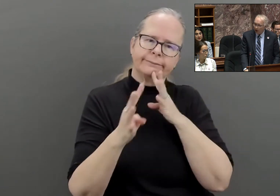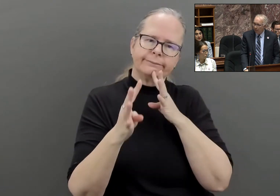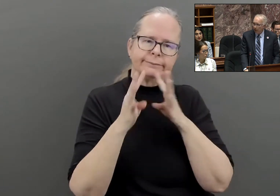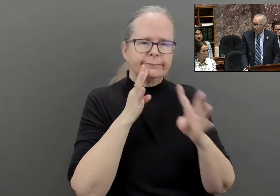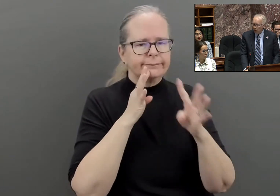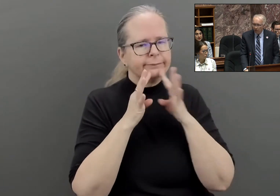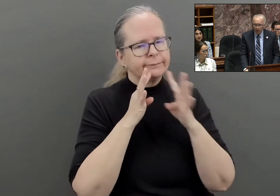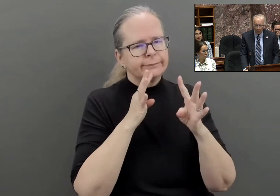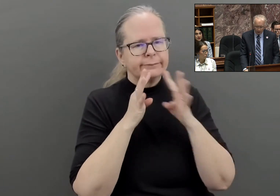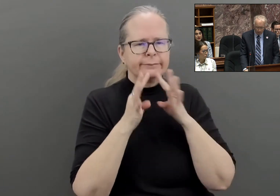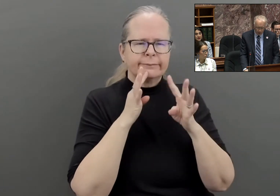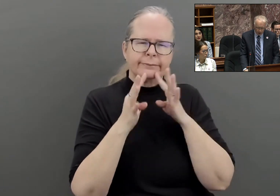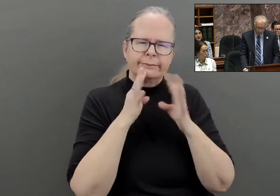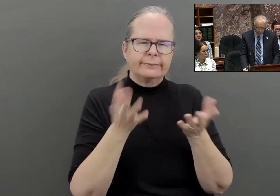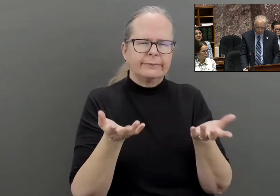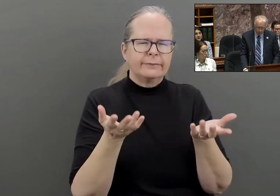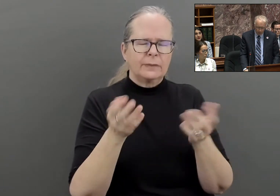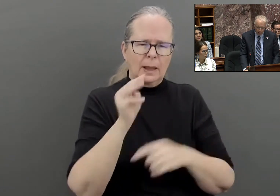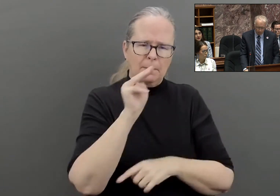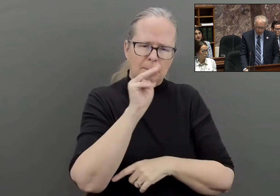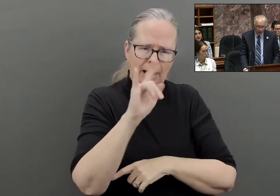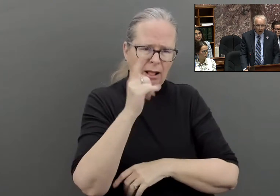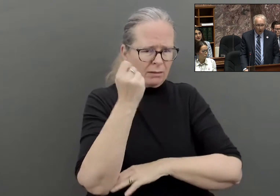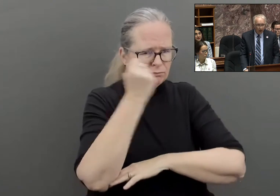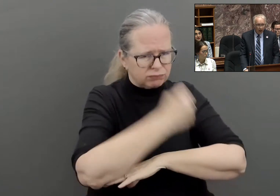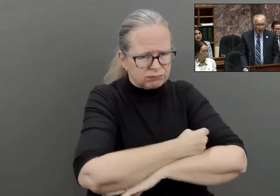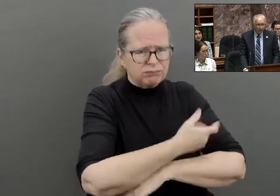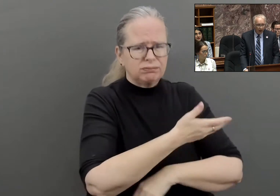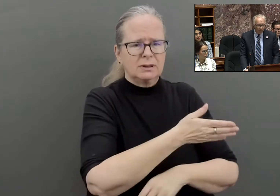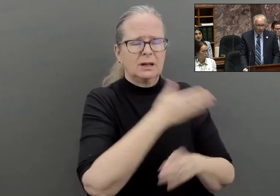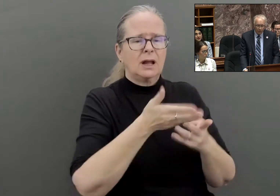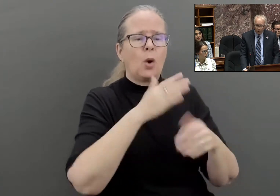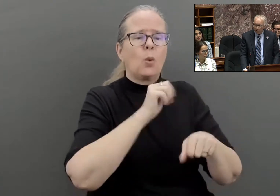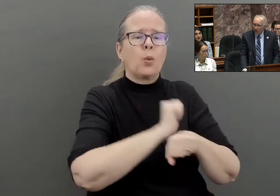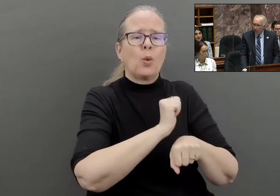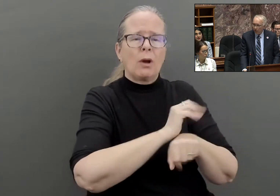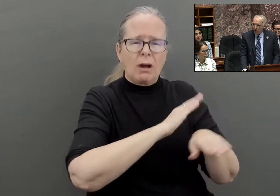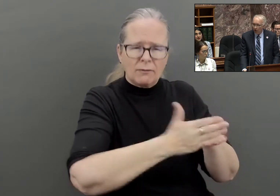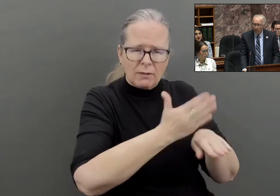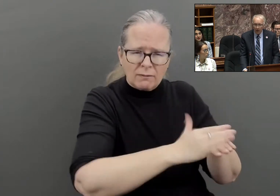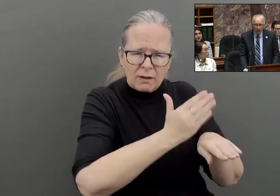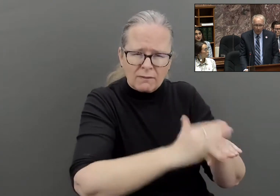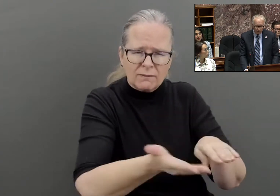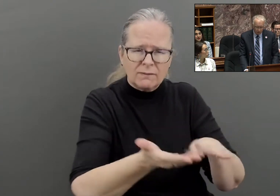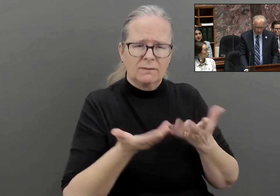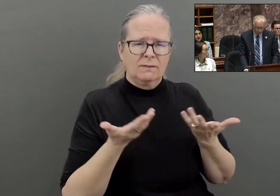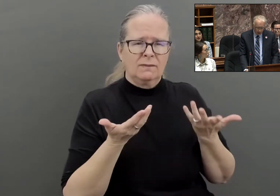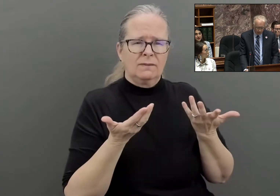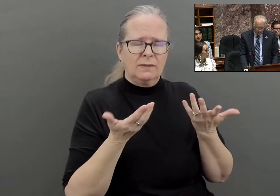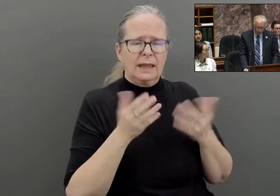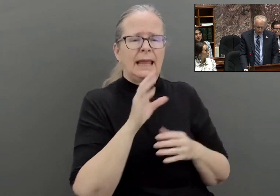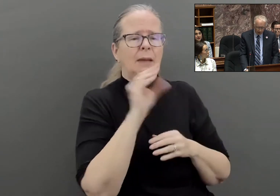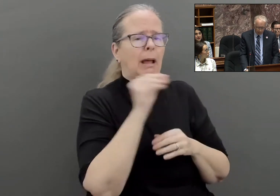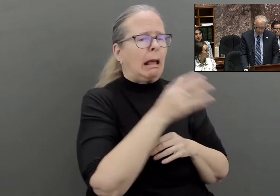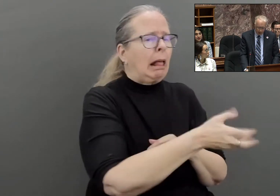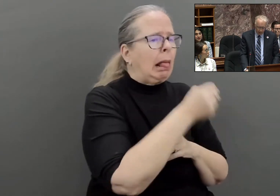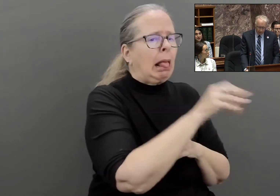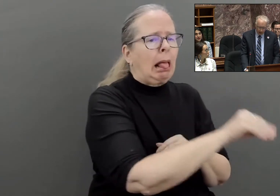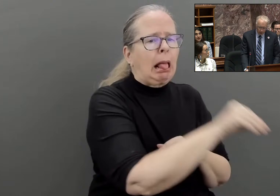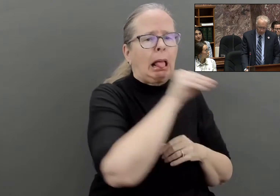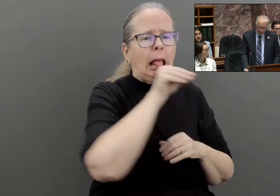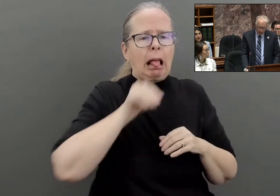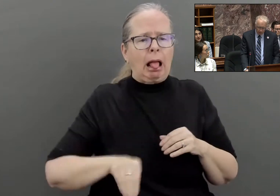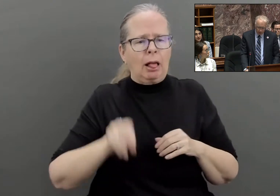off, and companies are shifting their operations to the U.S. And at the Council of Forest Industries, I heard many other stories around that. For example,